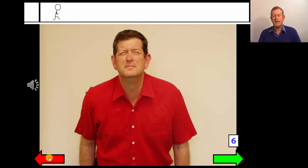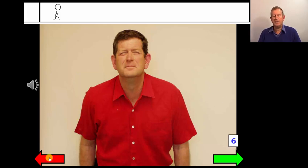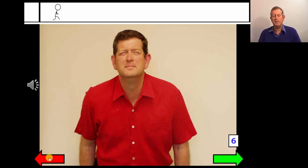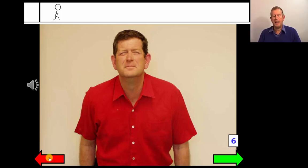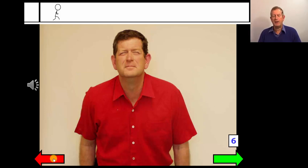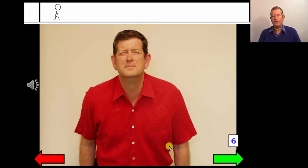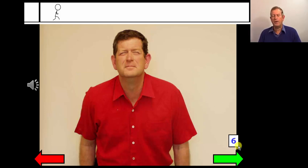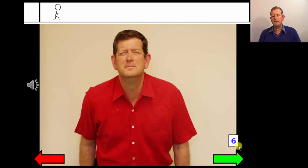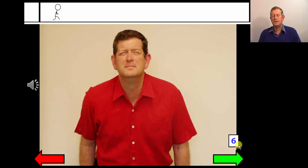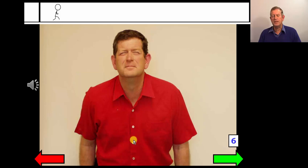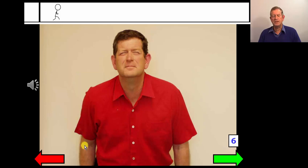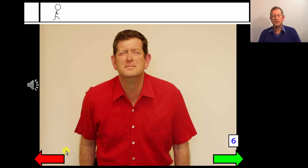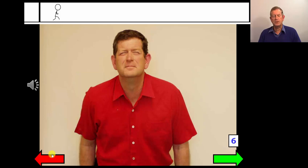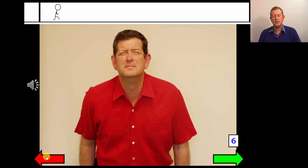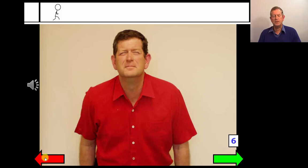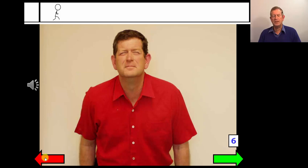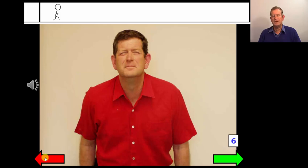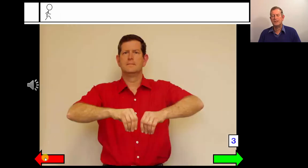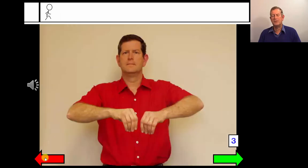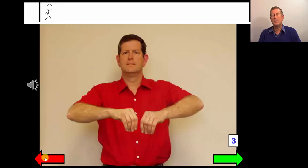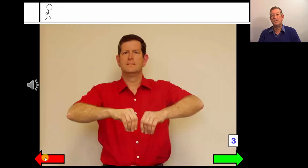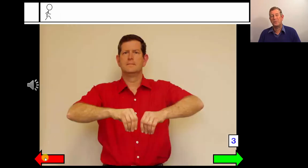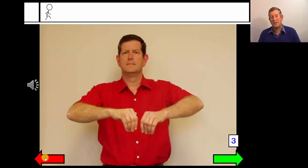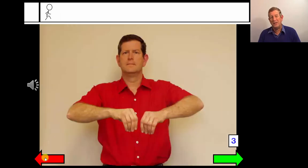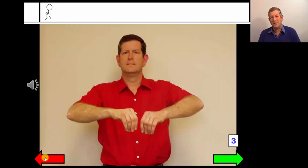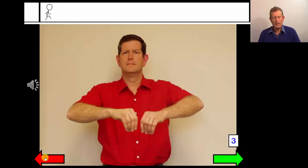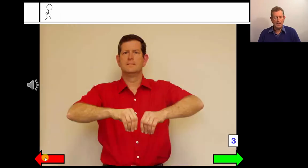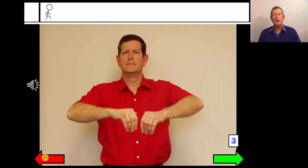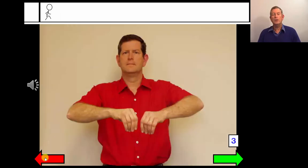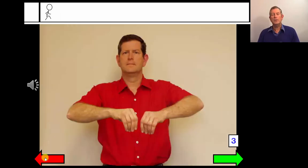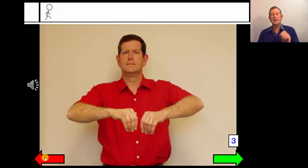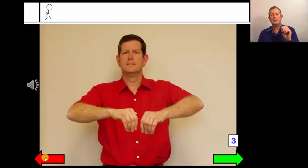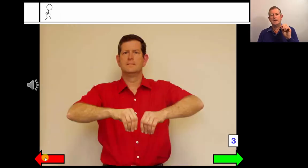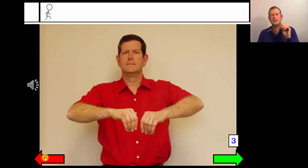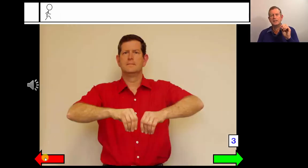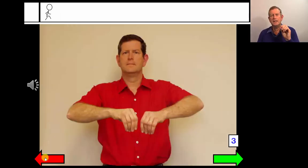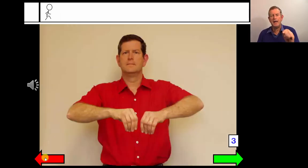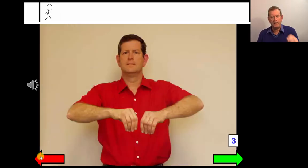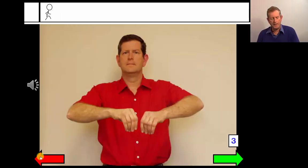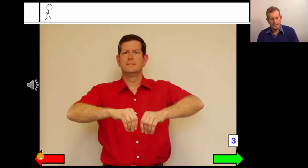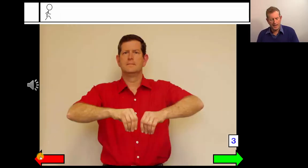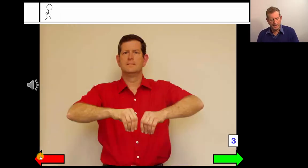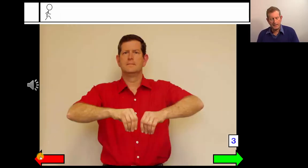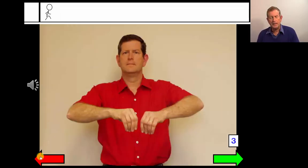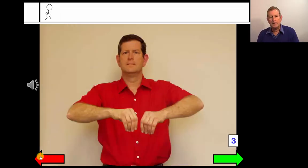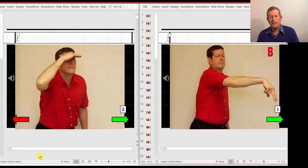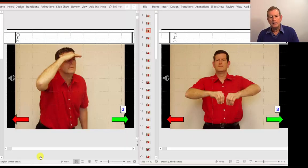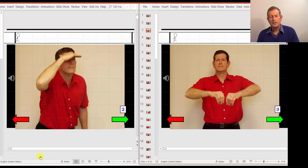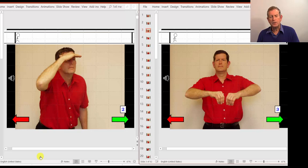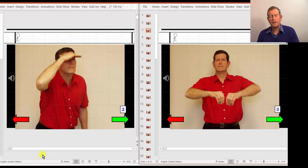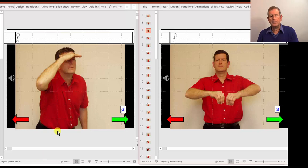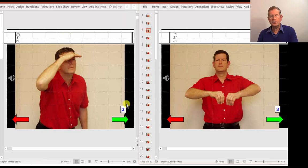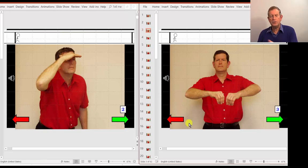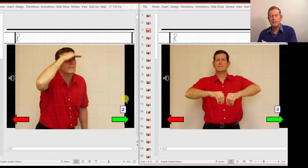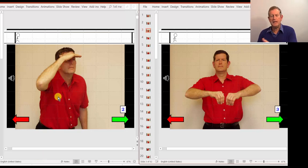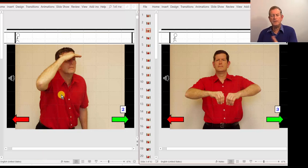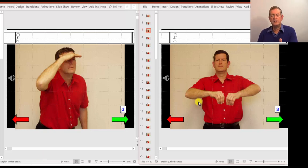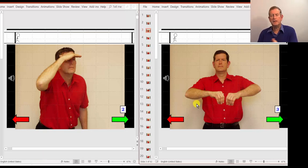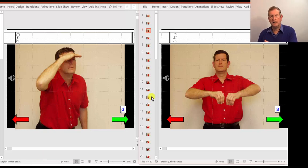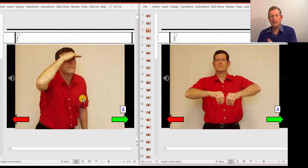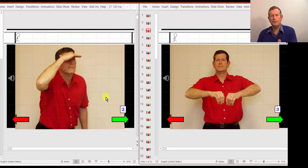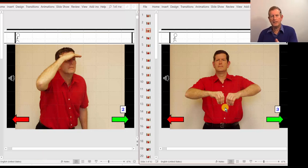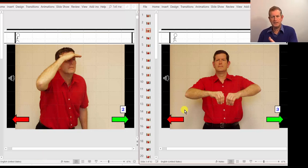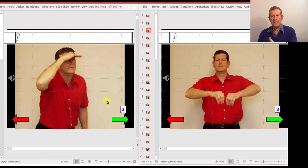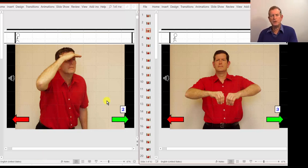arrow, taking them back from screen 6 to screen 3. You'll hit the escape button so that the 2